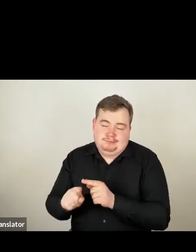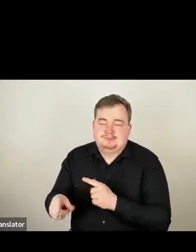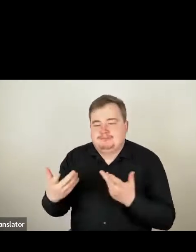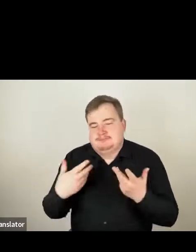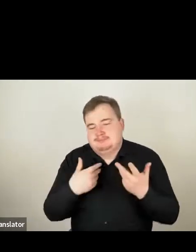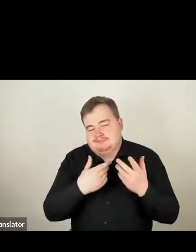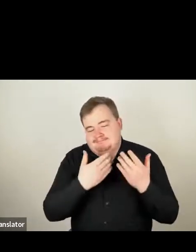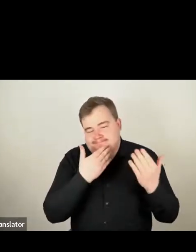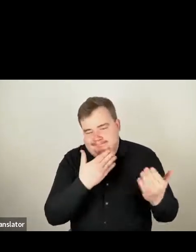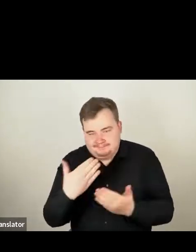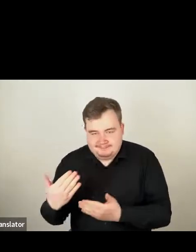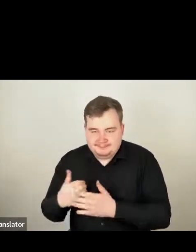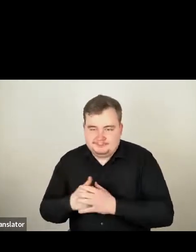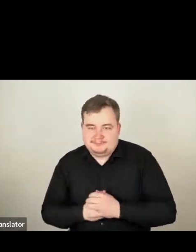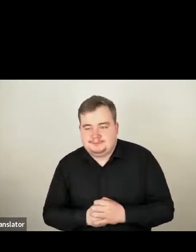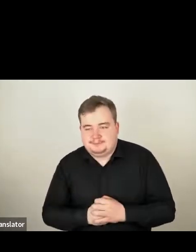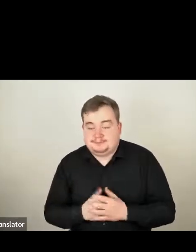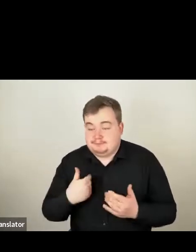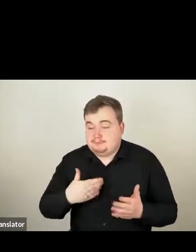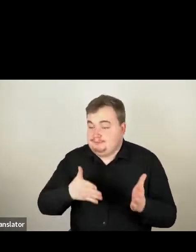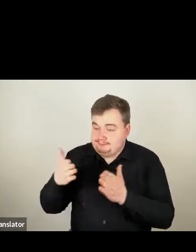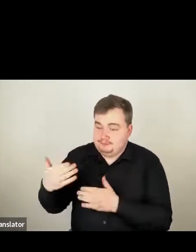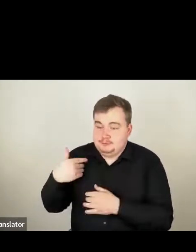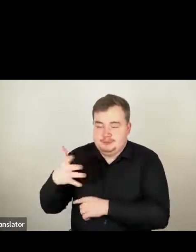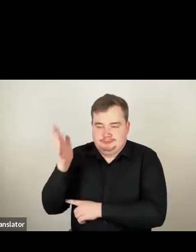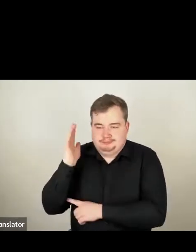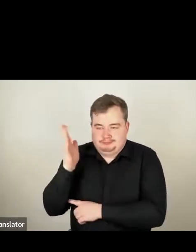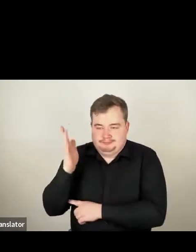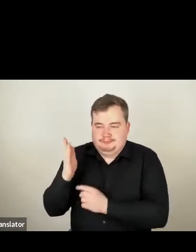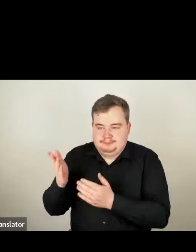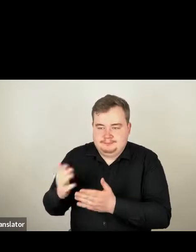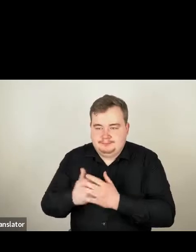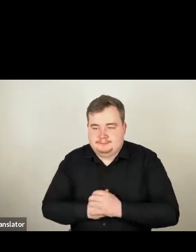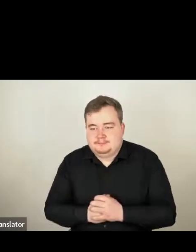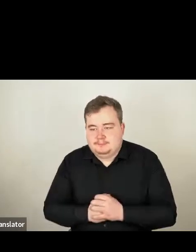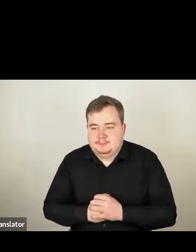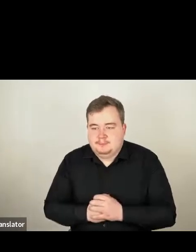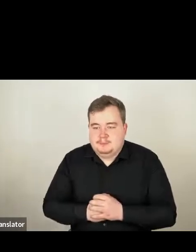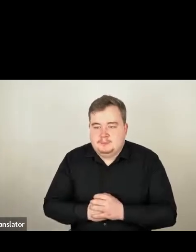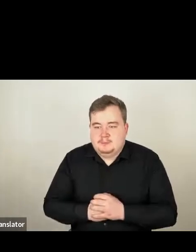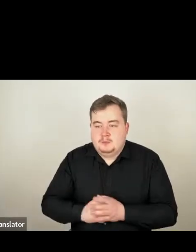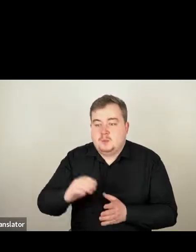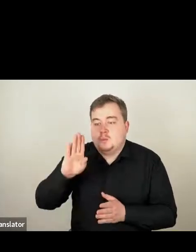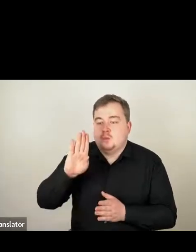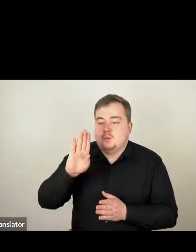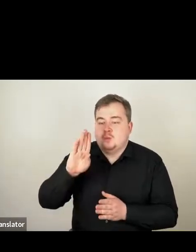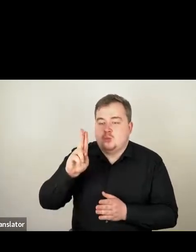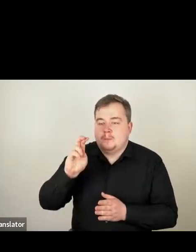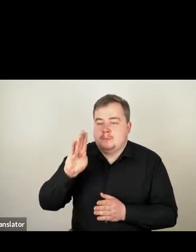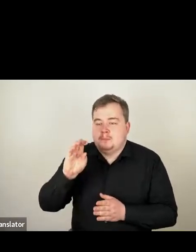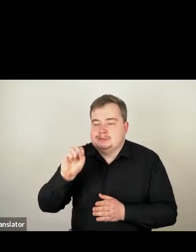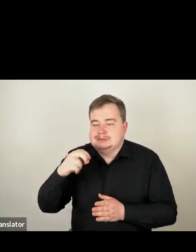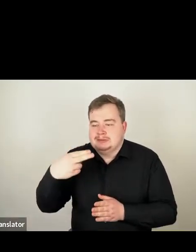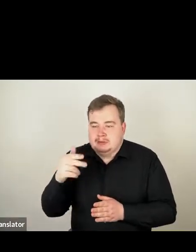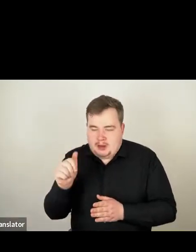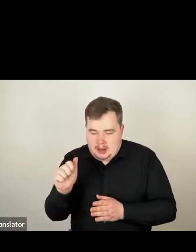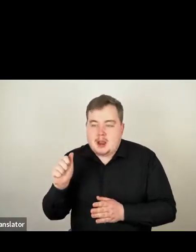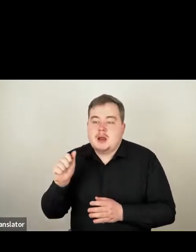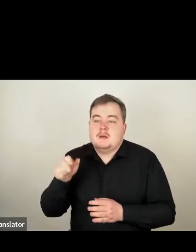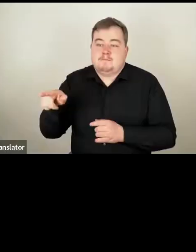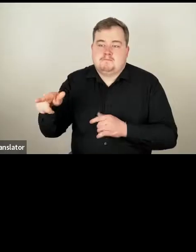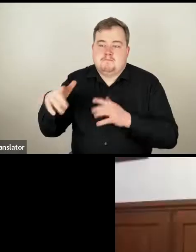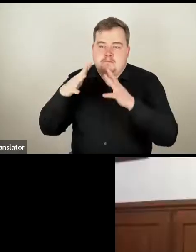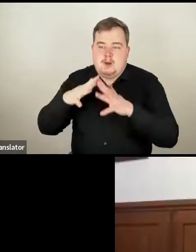next speaker, Honorable Clotilda Bushka, member of the Parliament of Albania